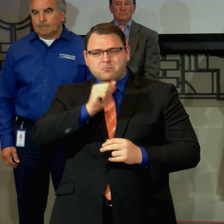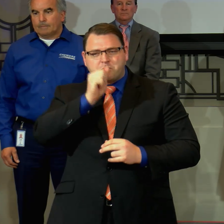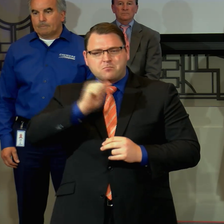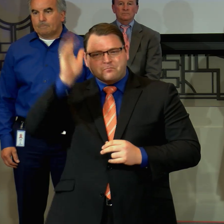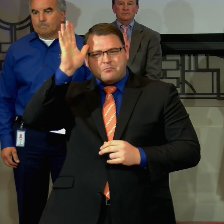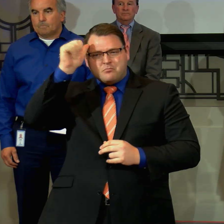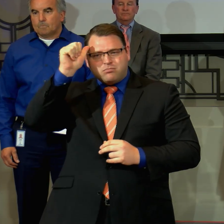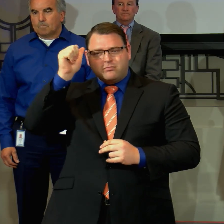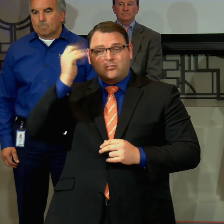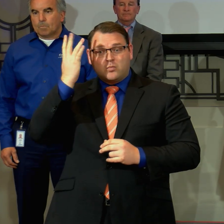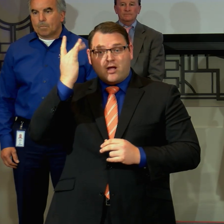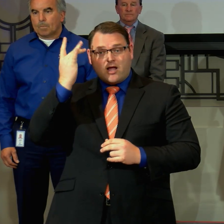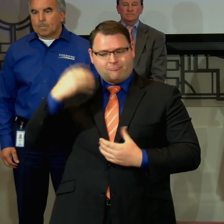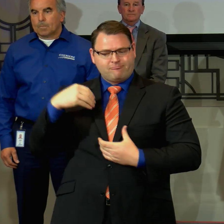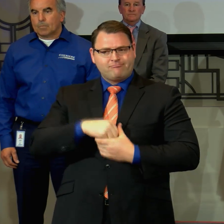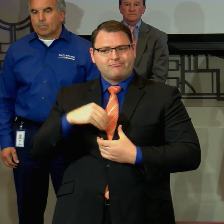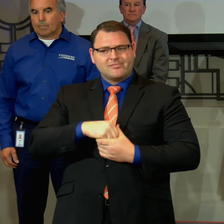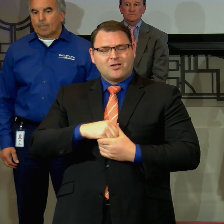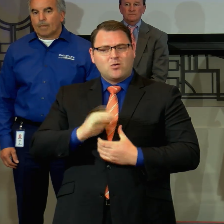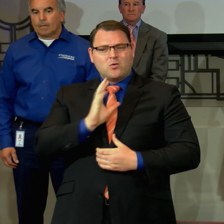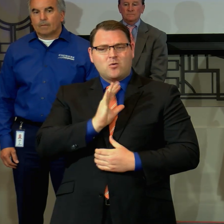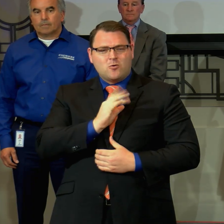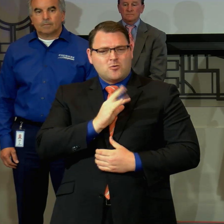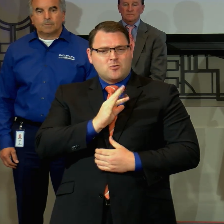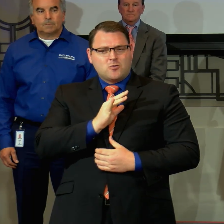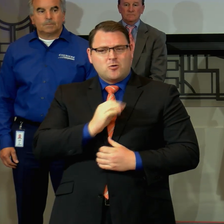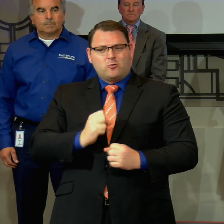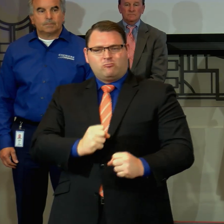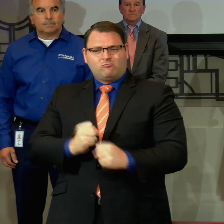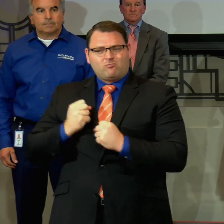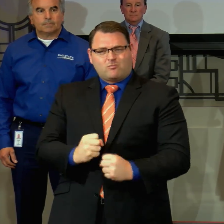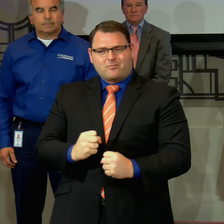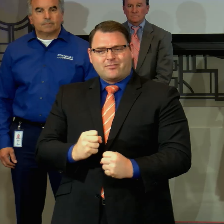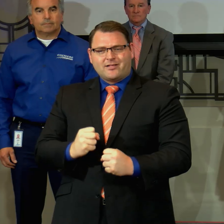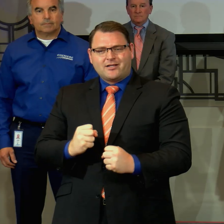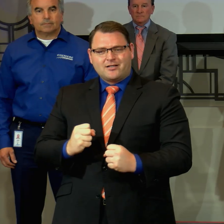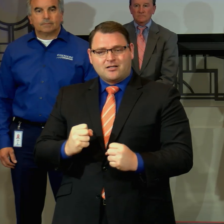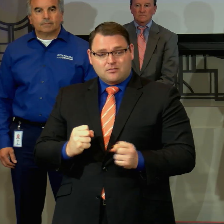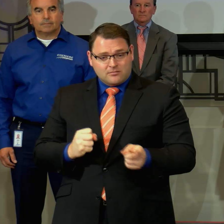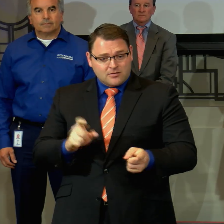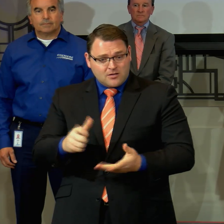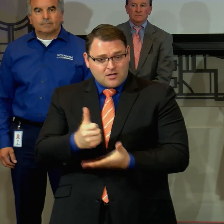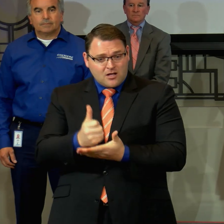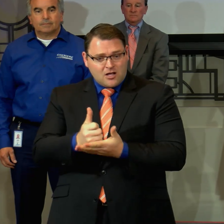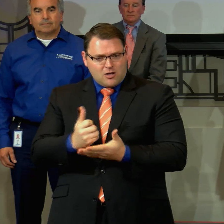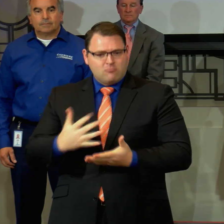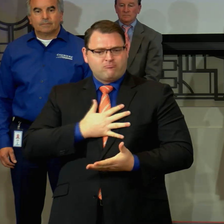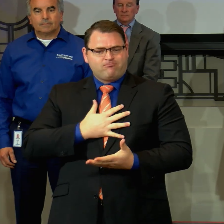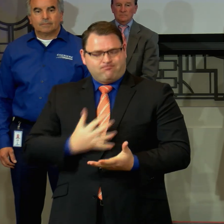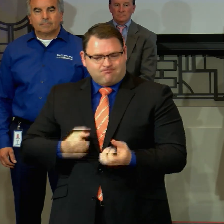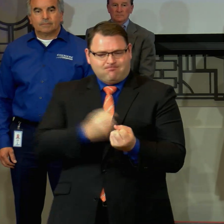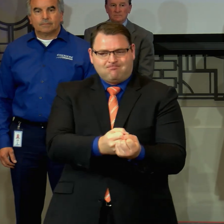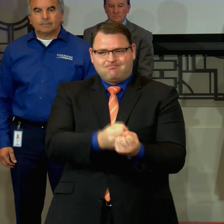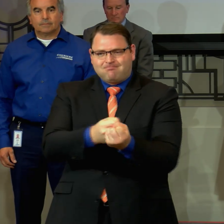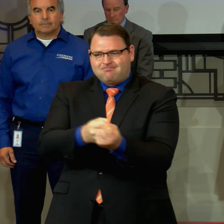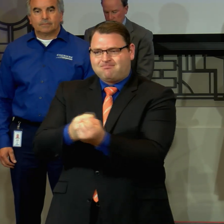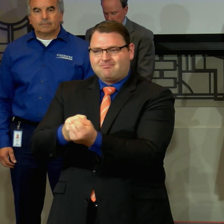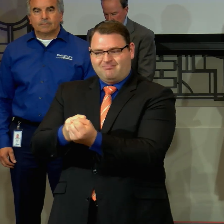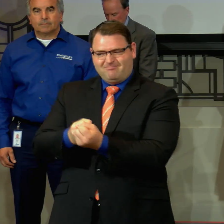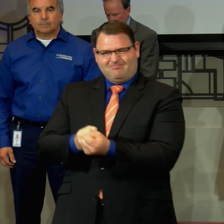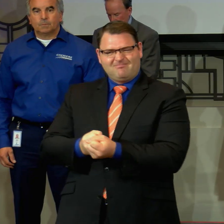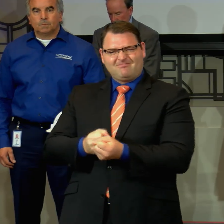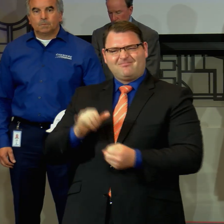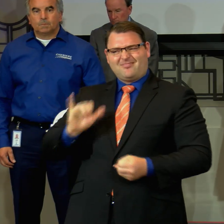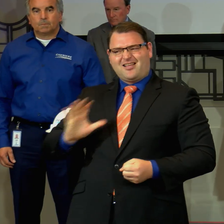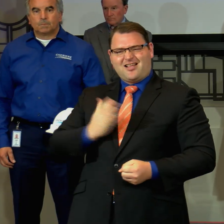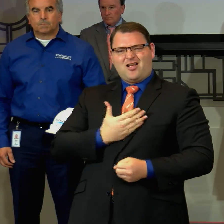a passion to rise above adversity and help our neighbors. That is just who we are. For the many